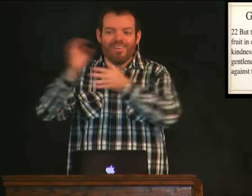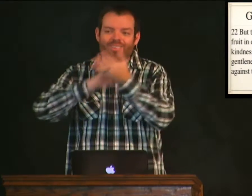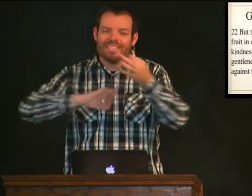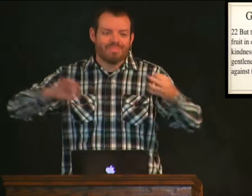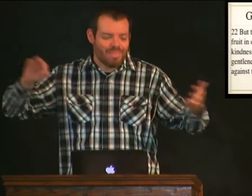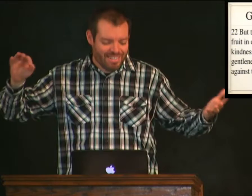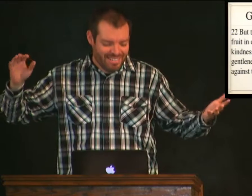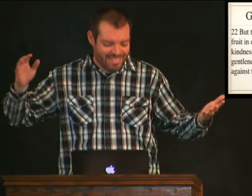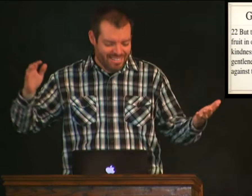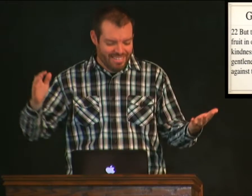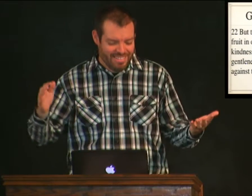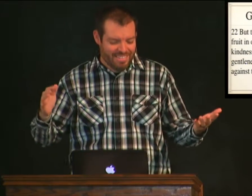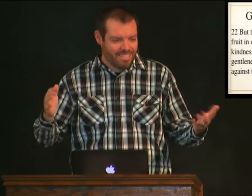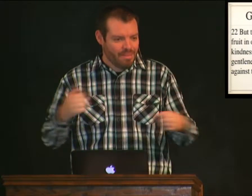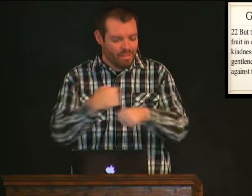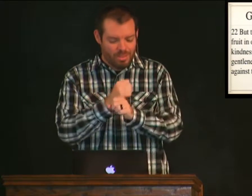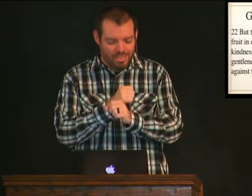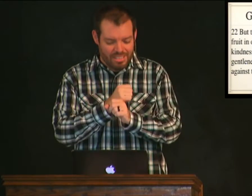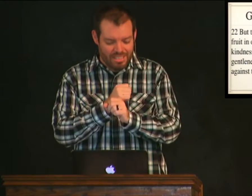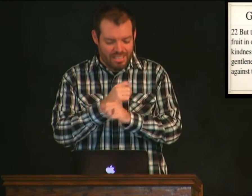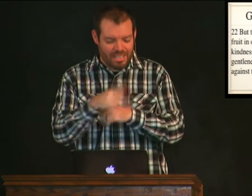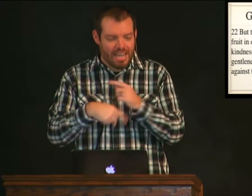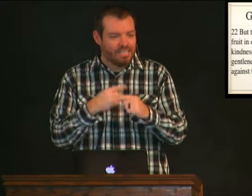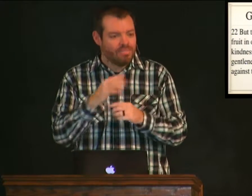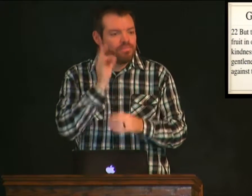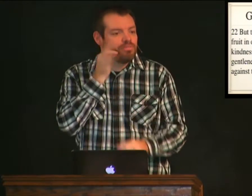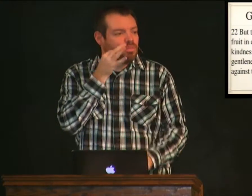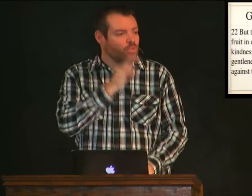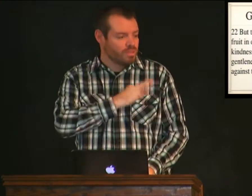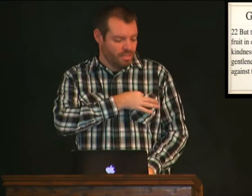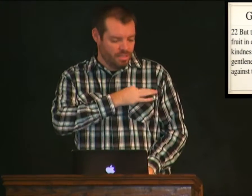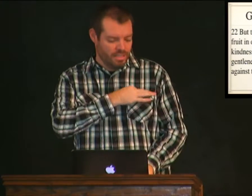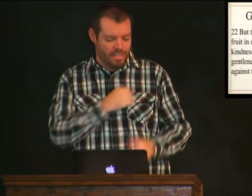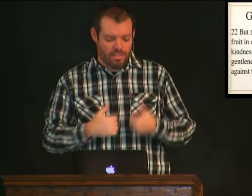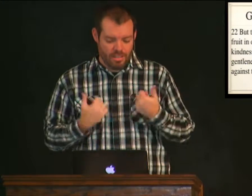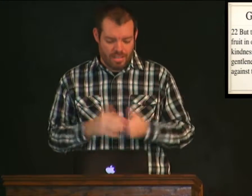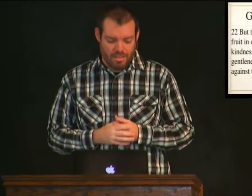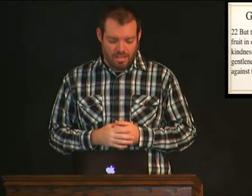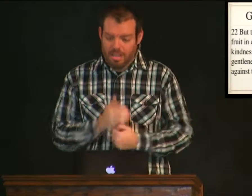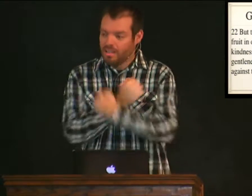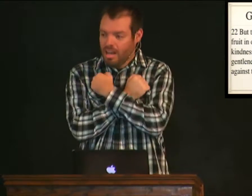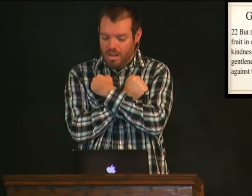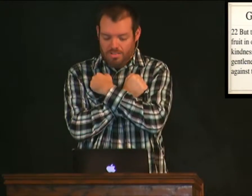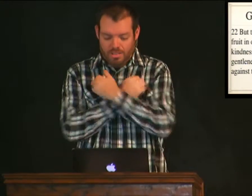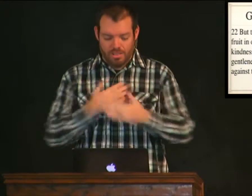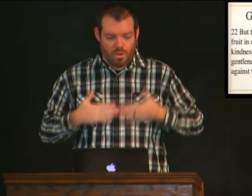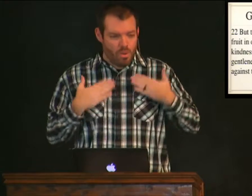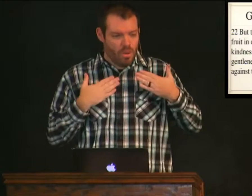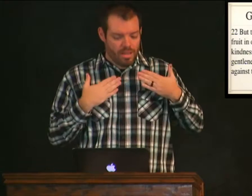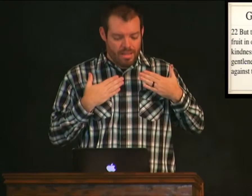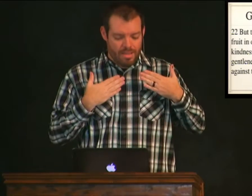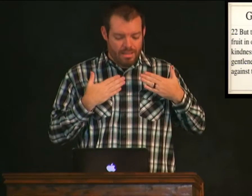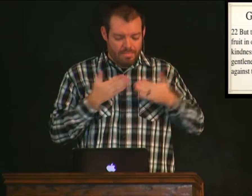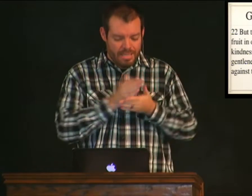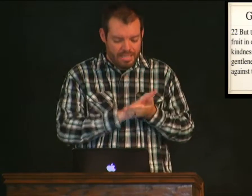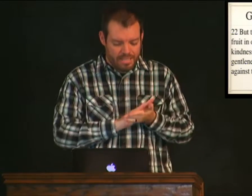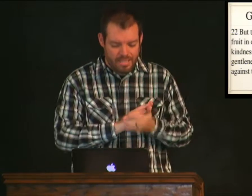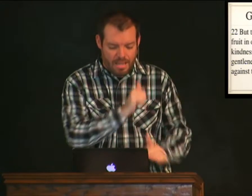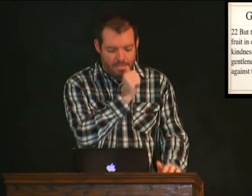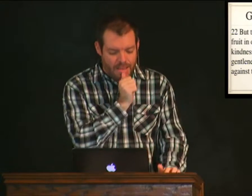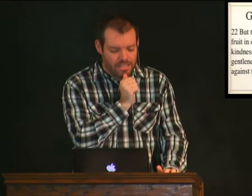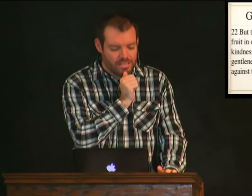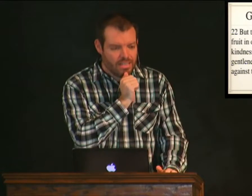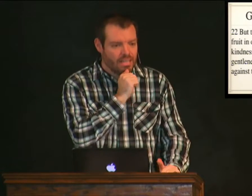But the Holy Spirit produces the kind of love, joy,